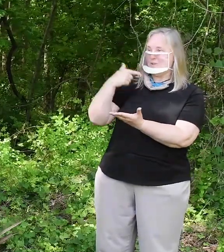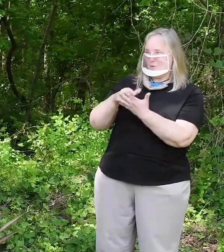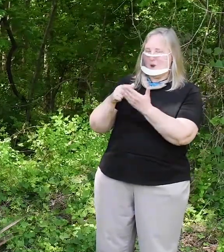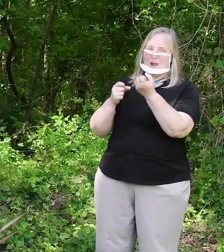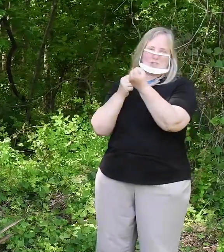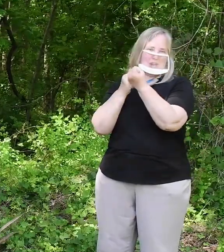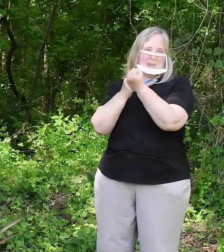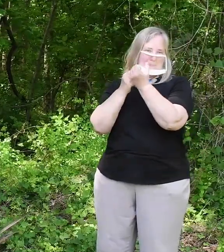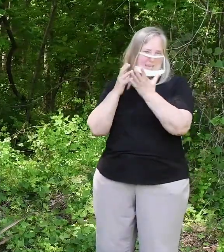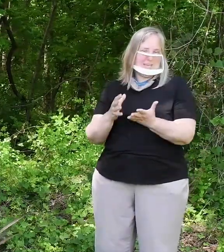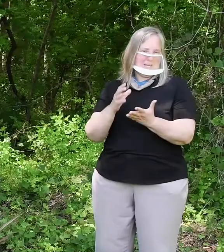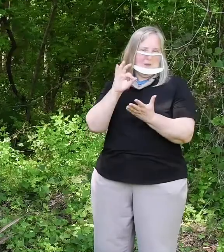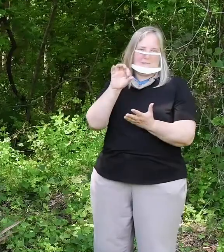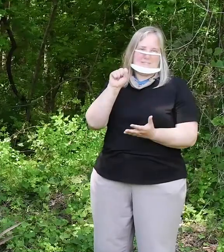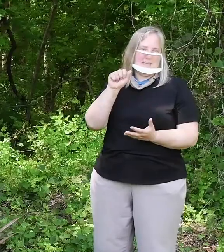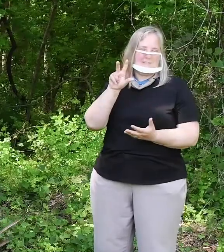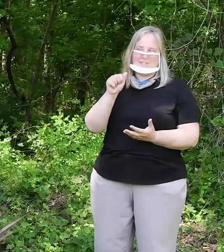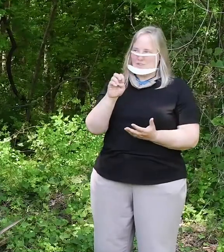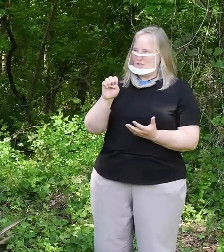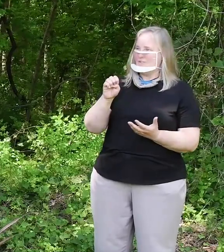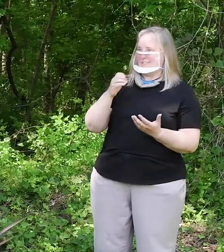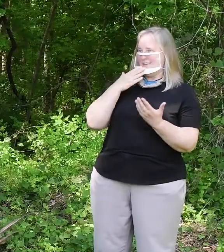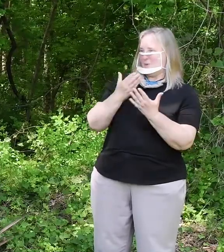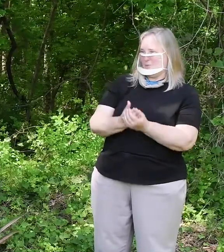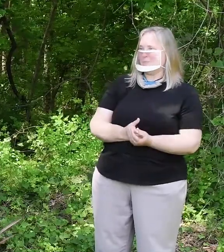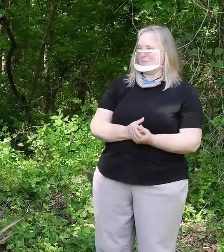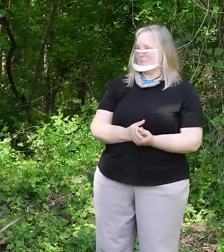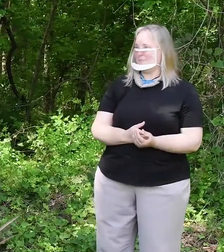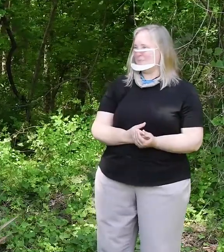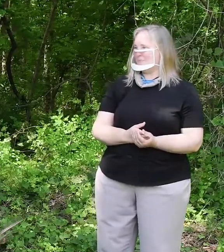Savage. Thank you.